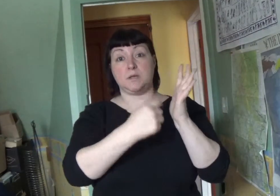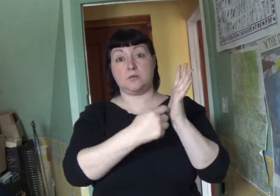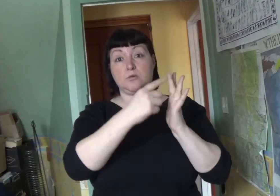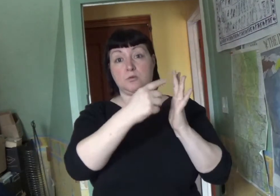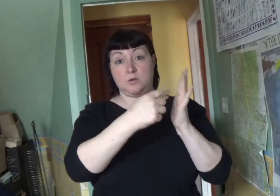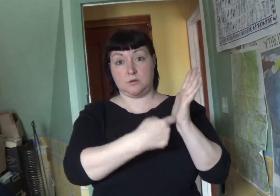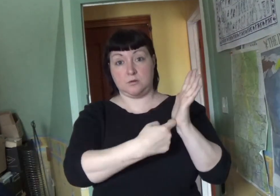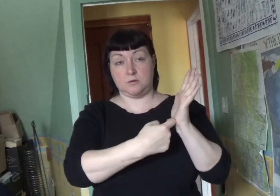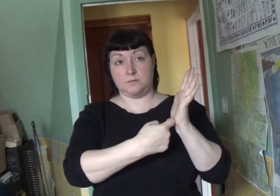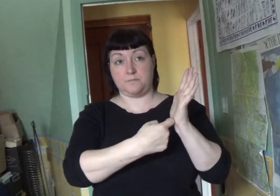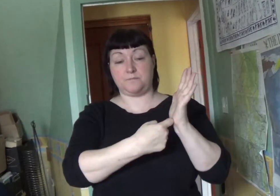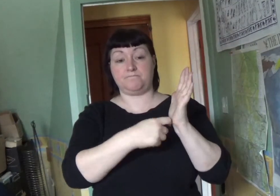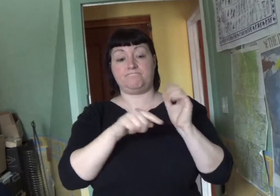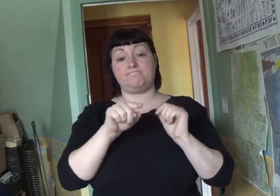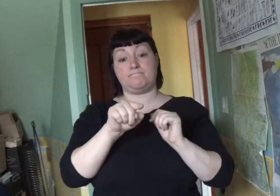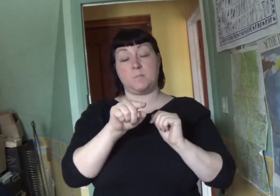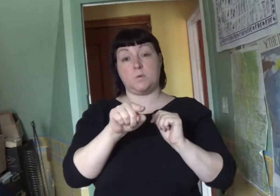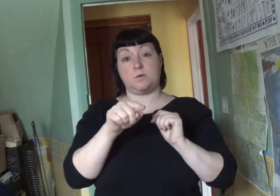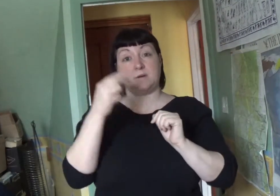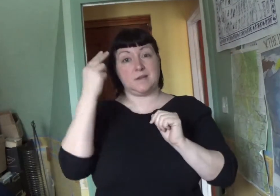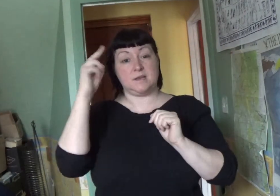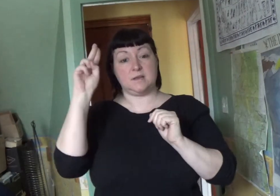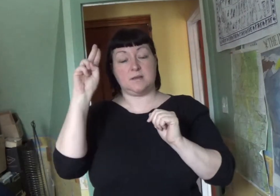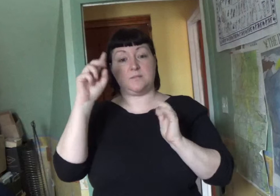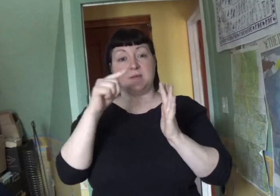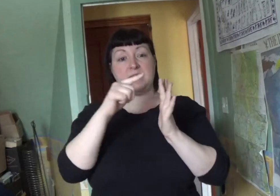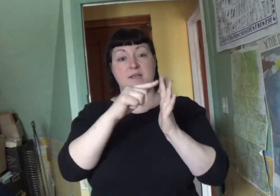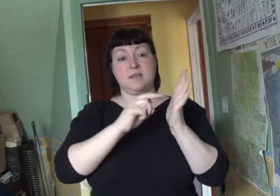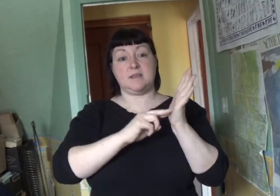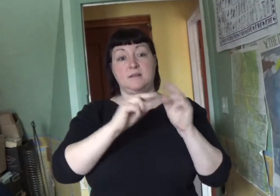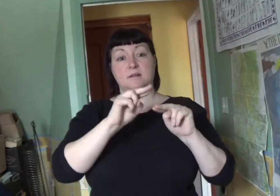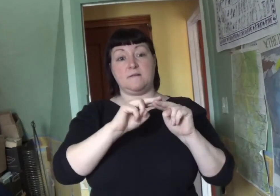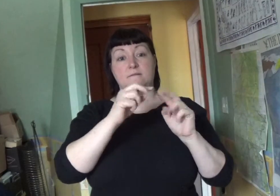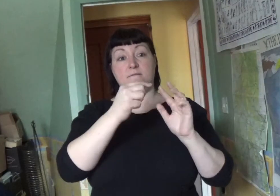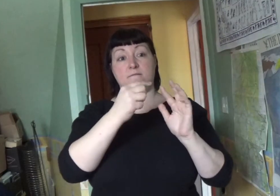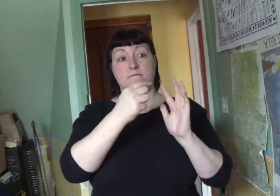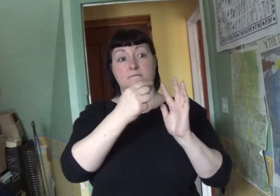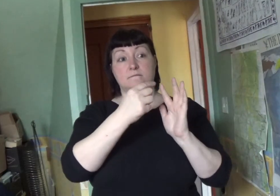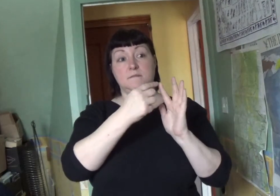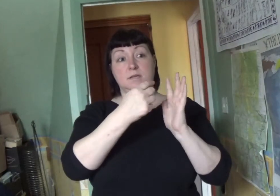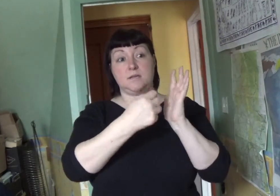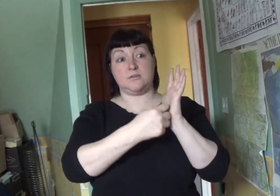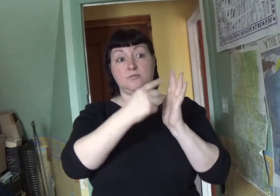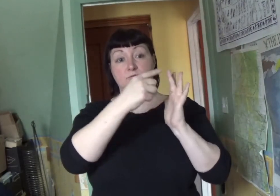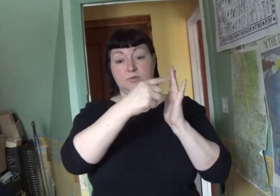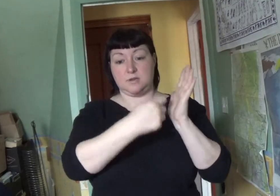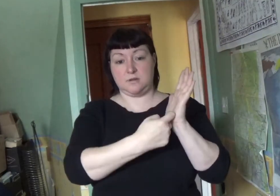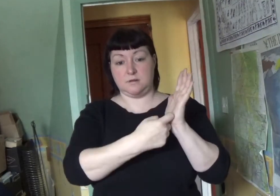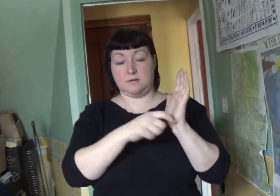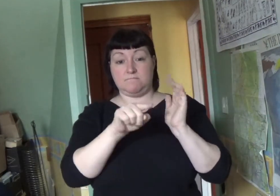vein. And at the bottom here, you can't see it because it's on the other side of the heart, but there's another vein called the inferior vena cava.